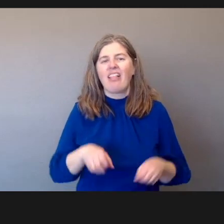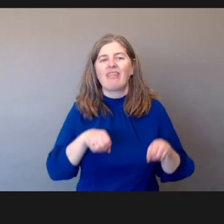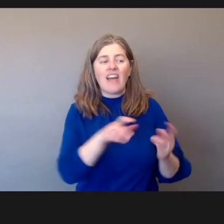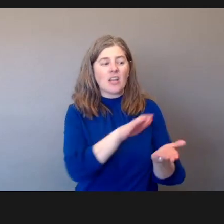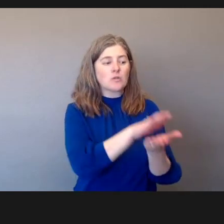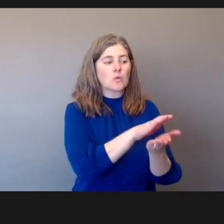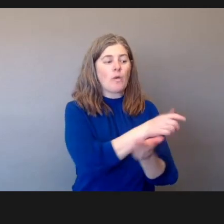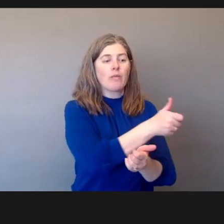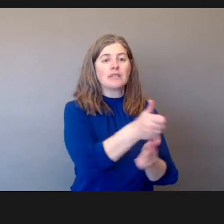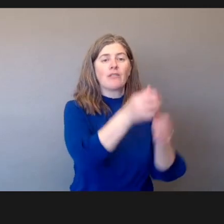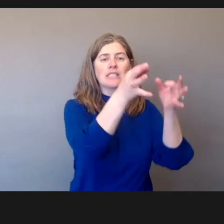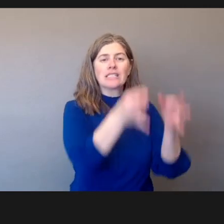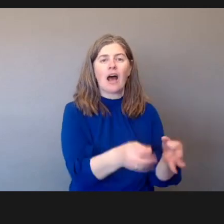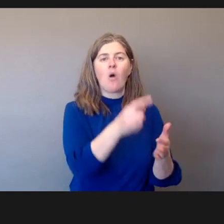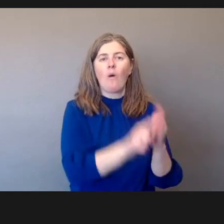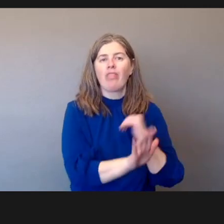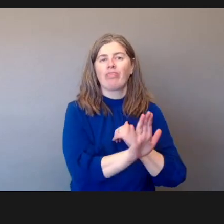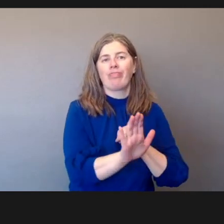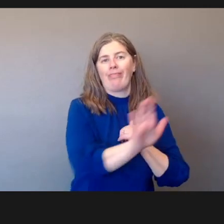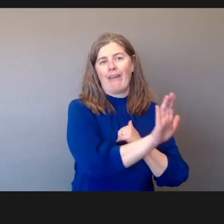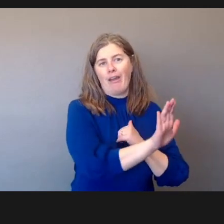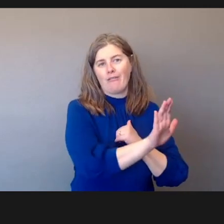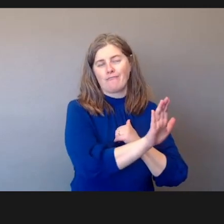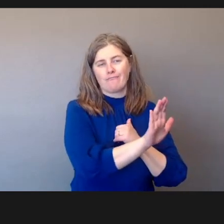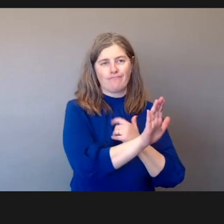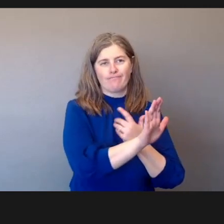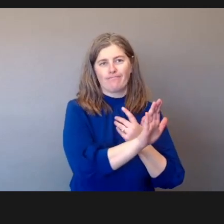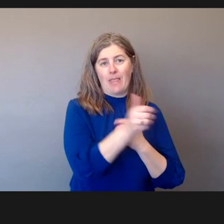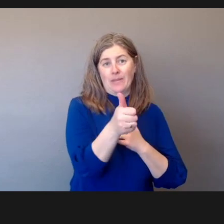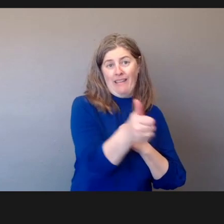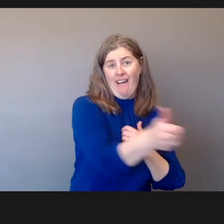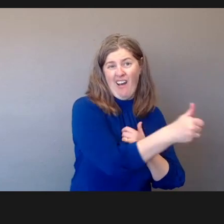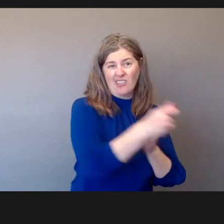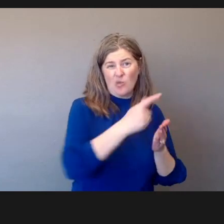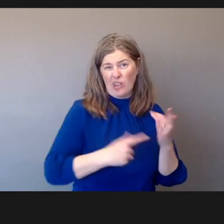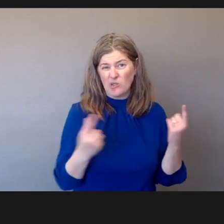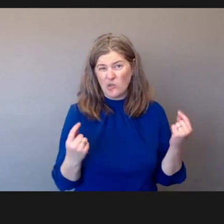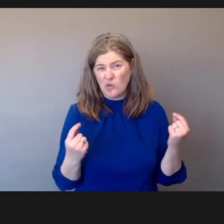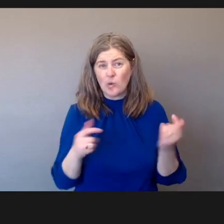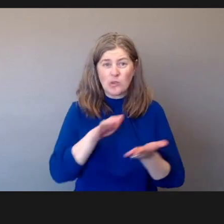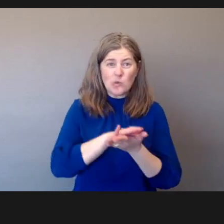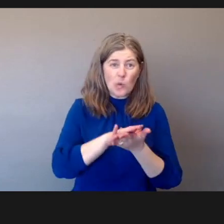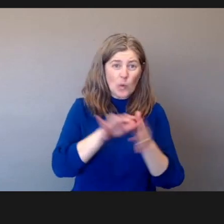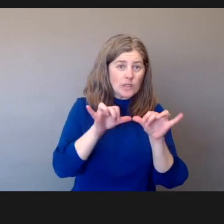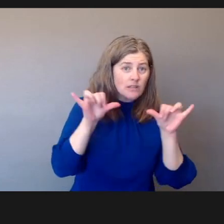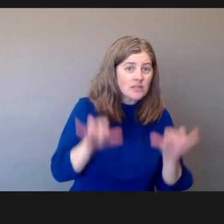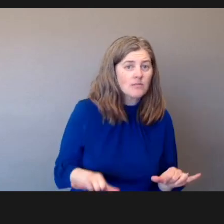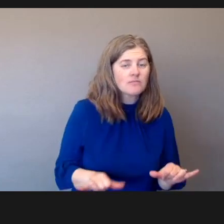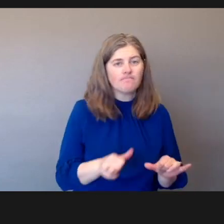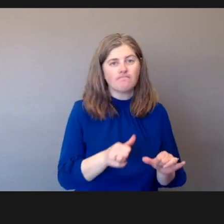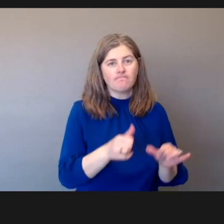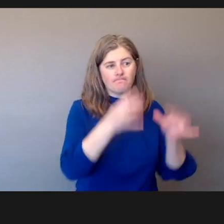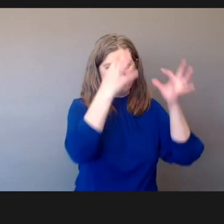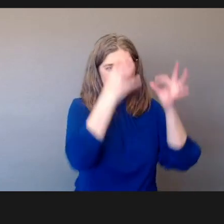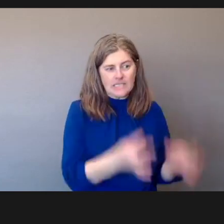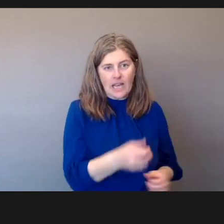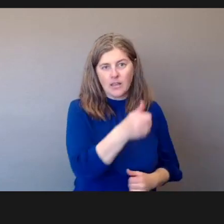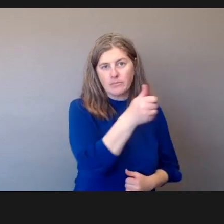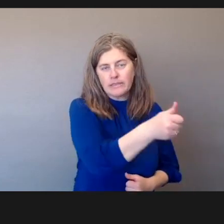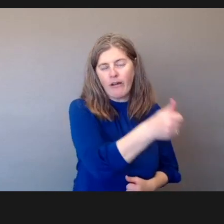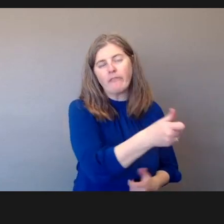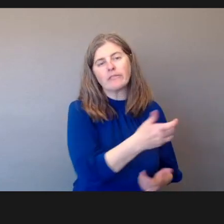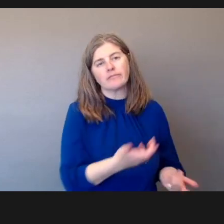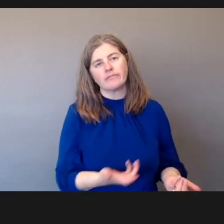decide what they're going to do, school systems, school districts decide what they're doing themselves, I